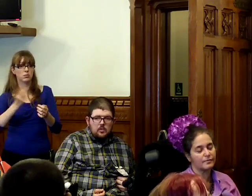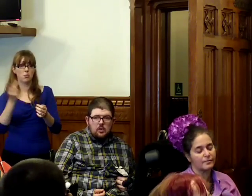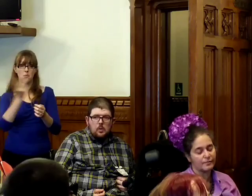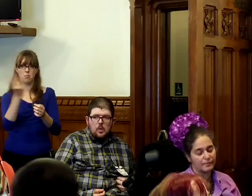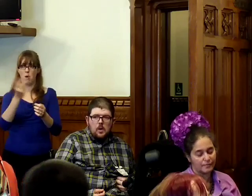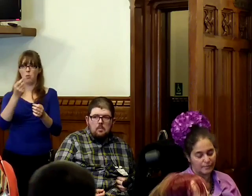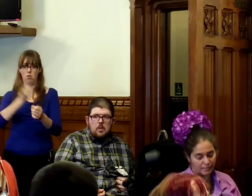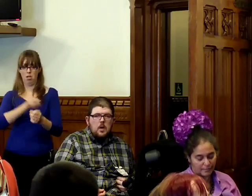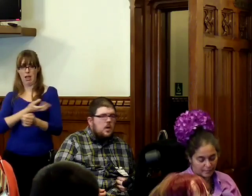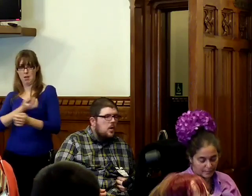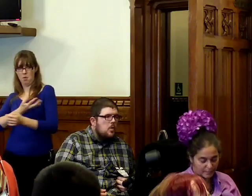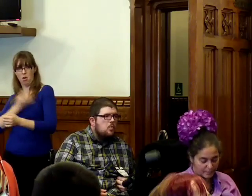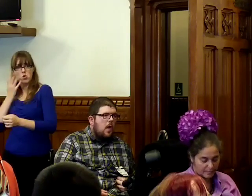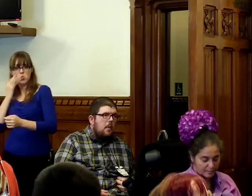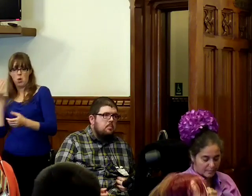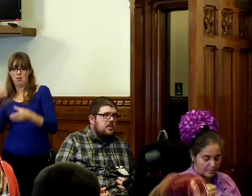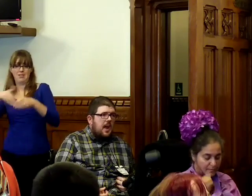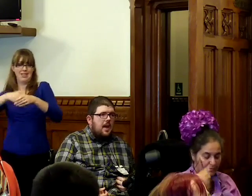start to